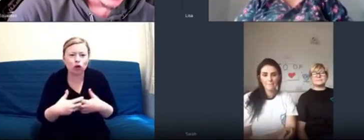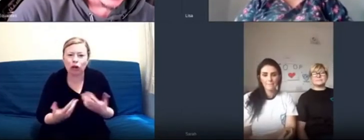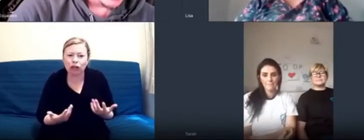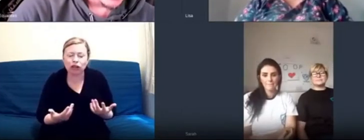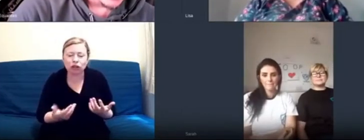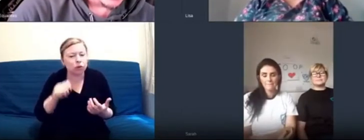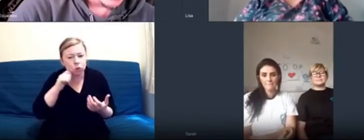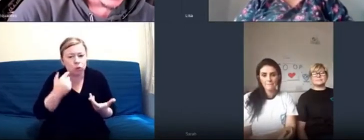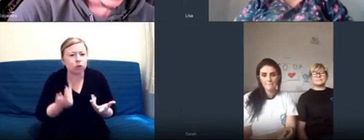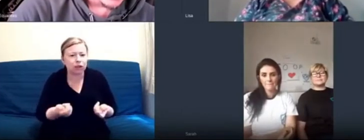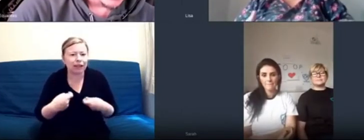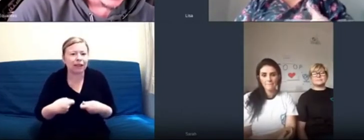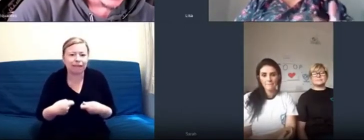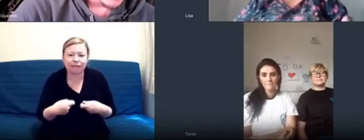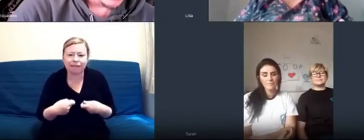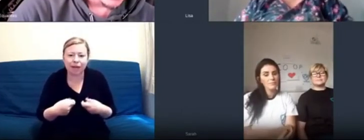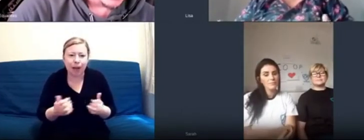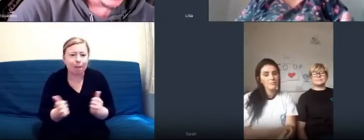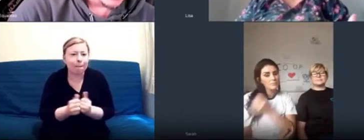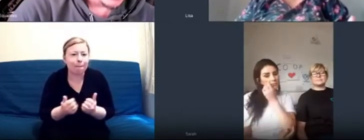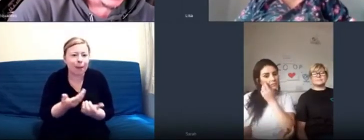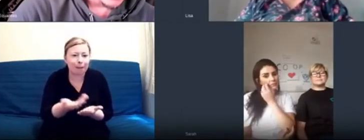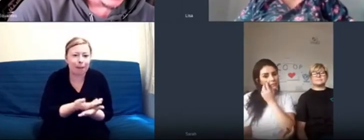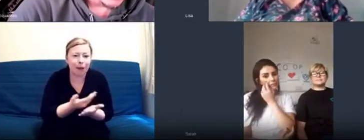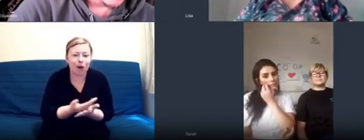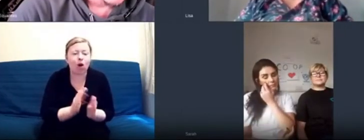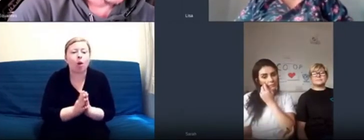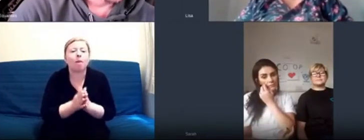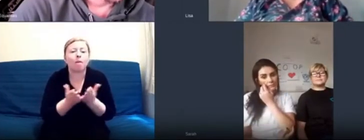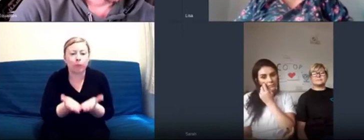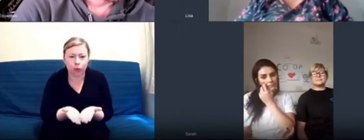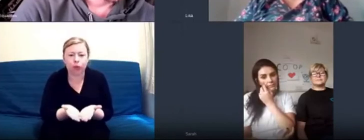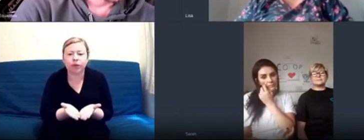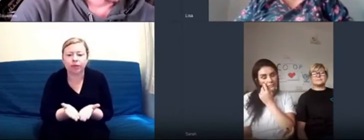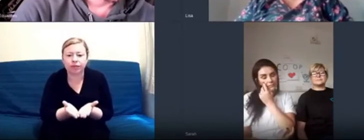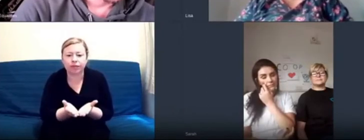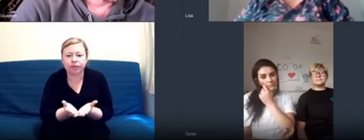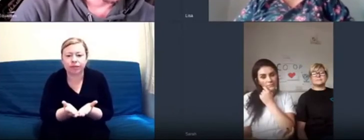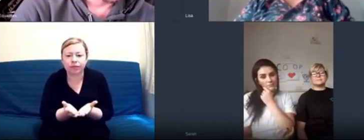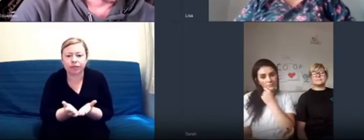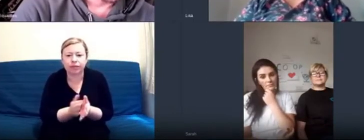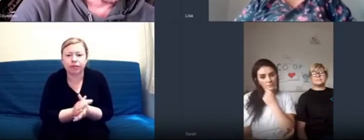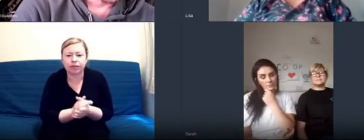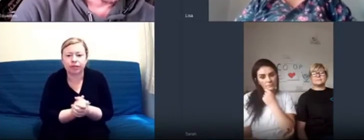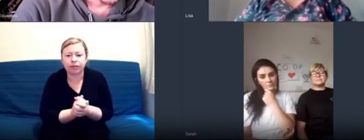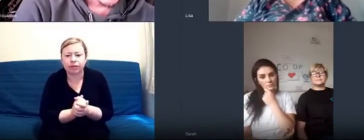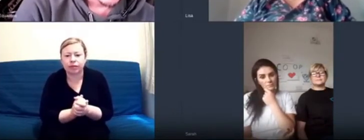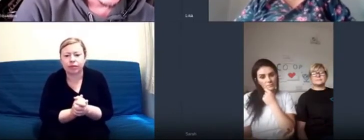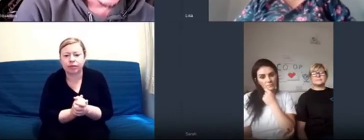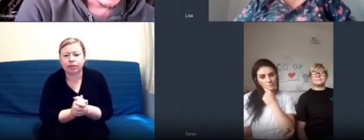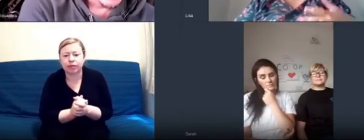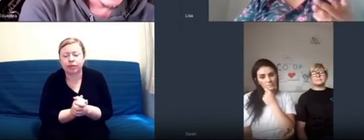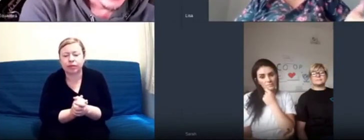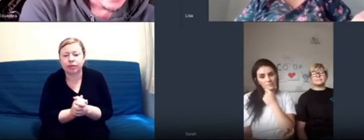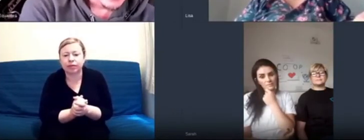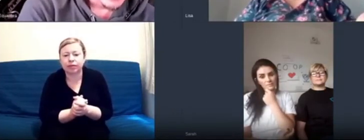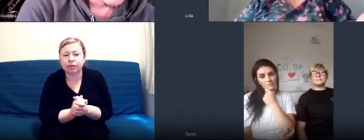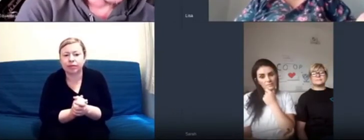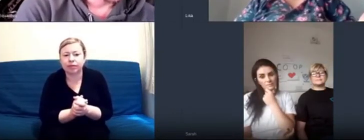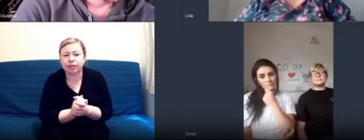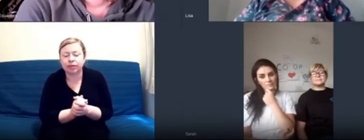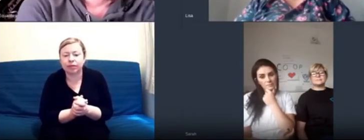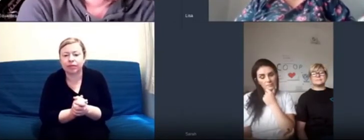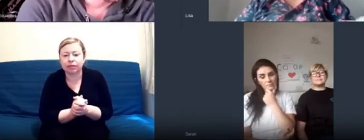offered it on paper, like a booklet or something instead. And